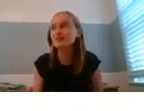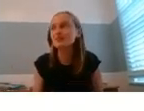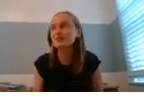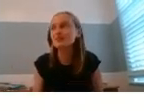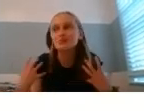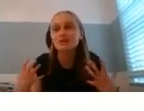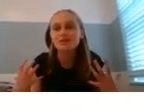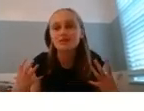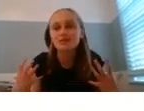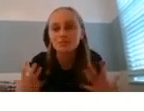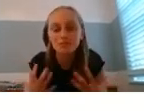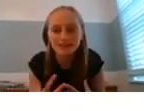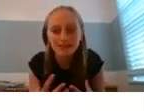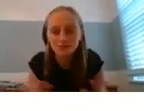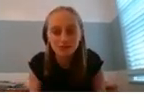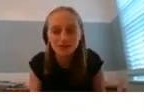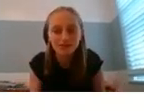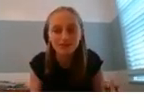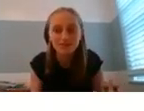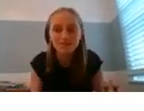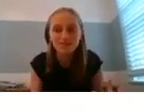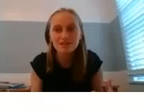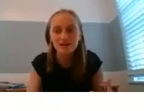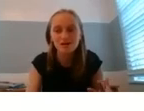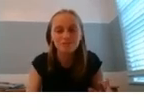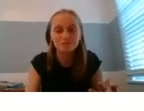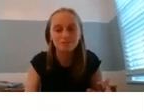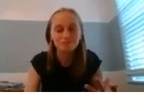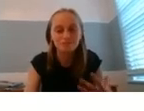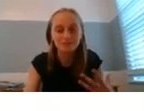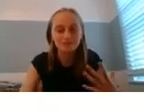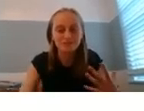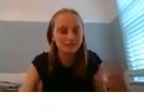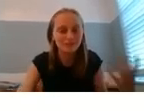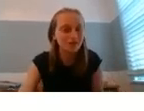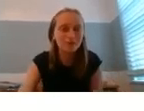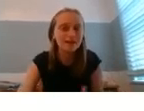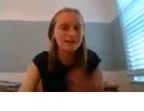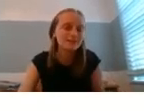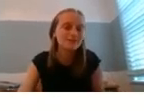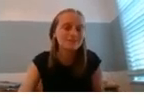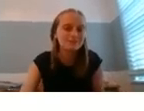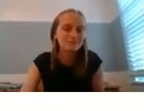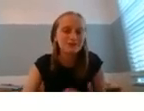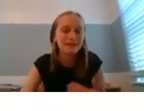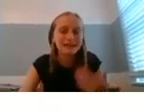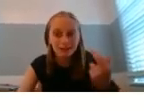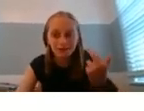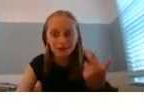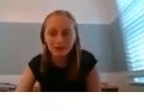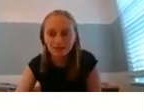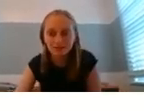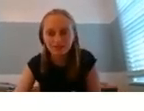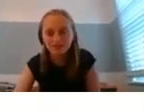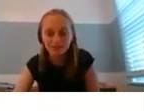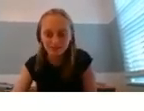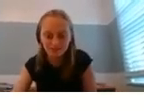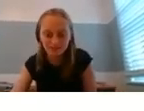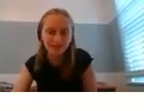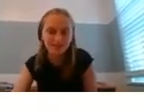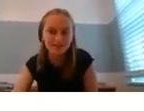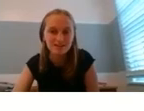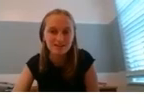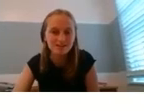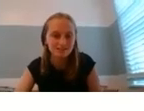somebody then you can break down barriers um like right away even if maybe that hearing barrier still